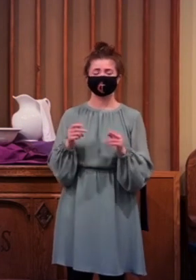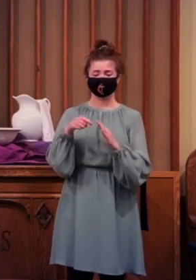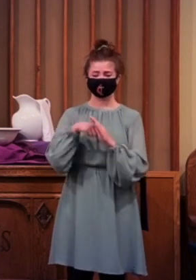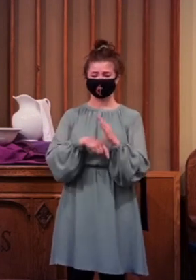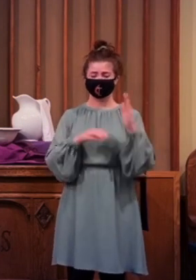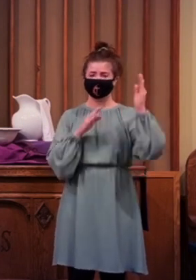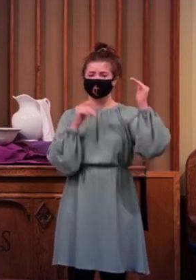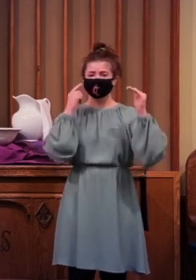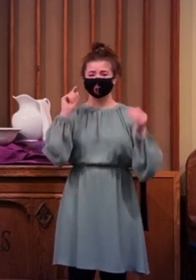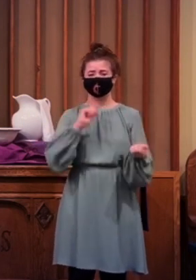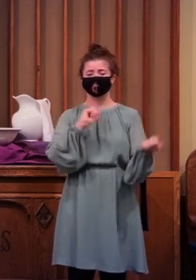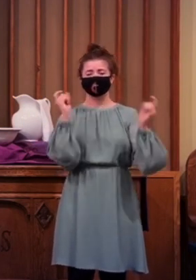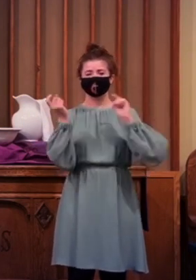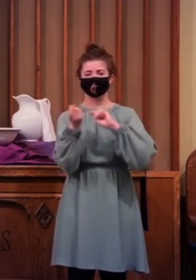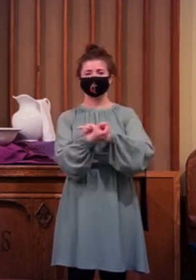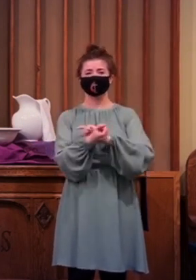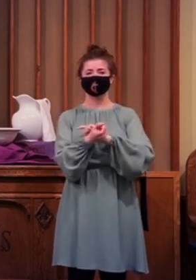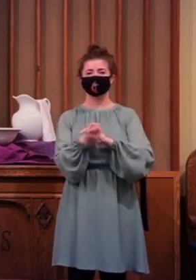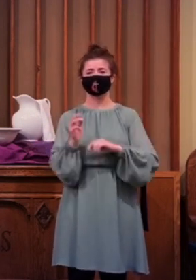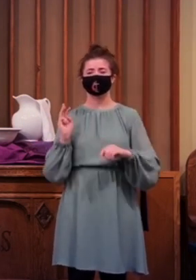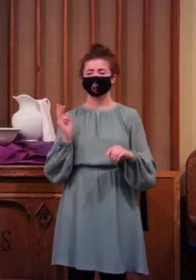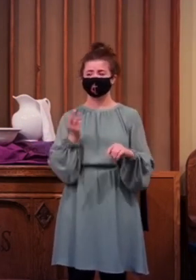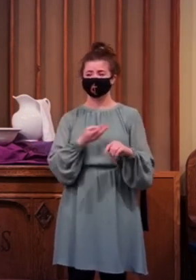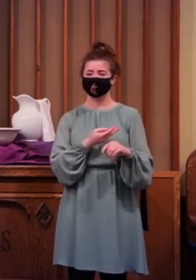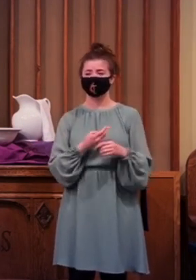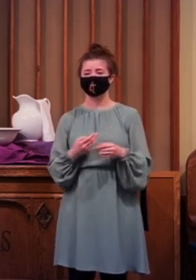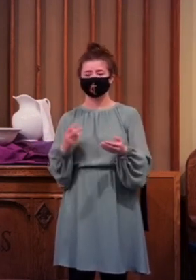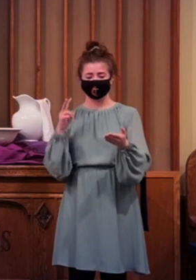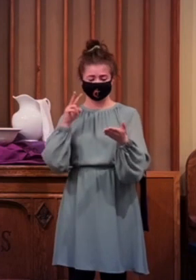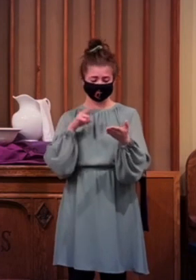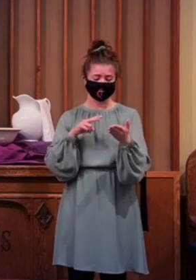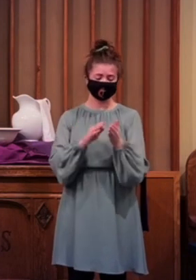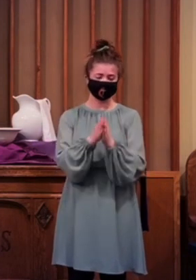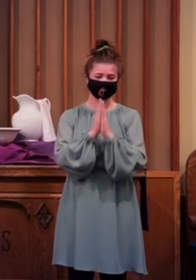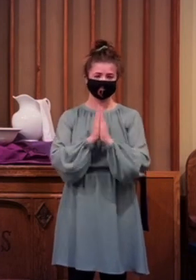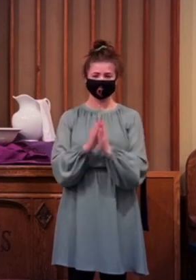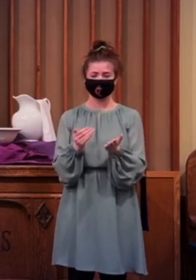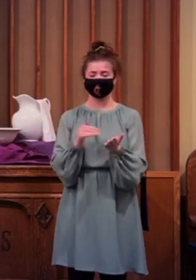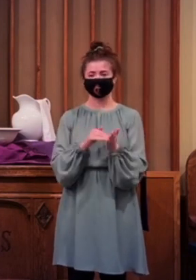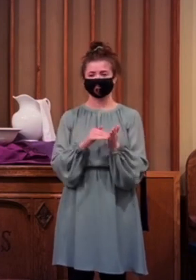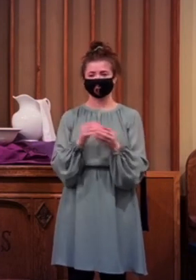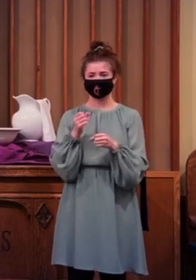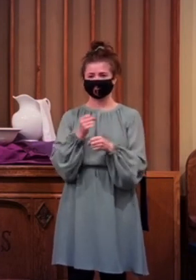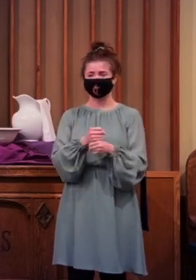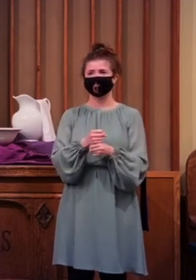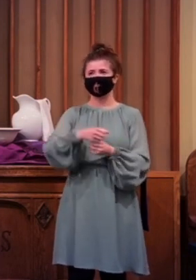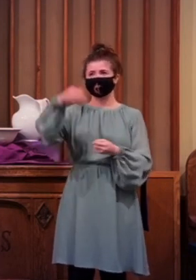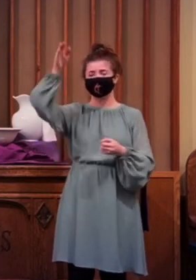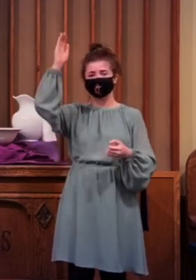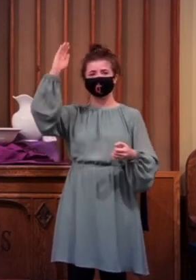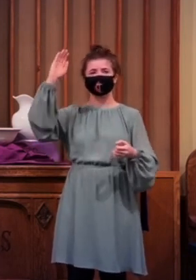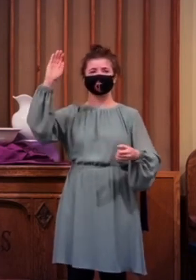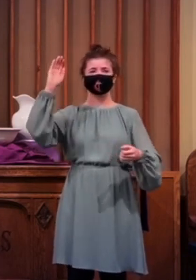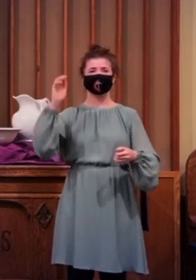for transformation, we return to this prayer once again, trusting that the God who holds the